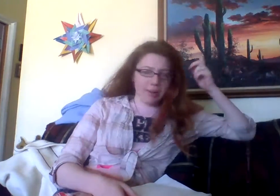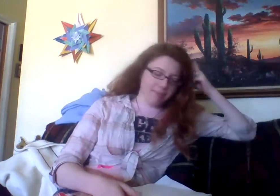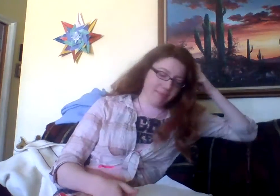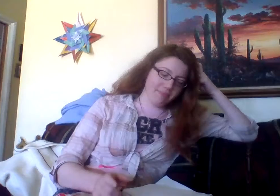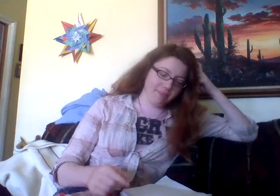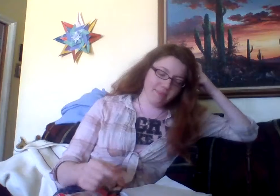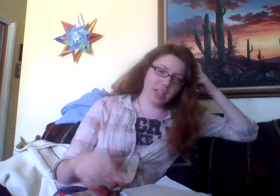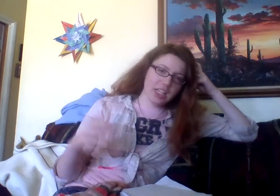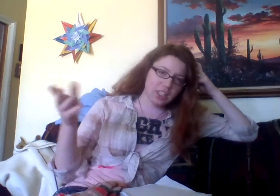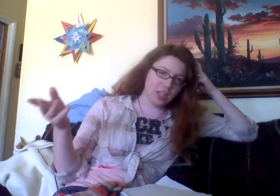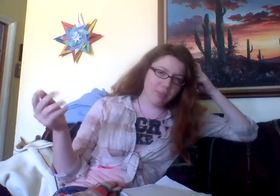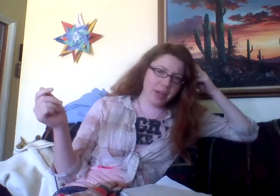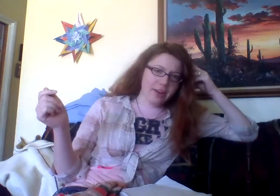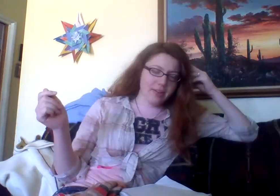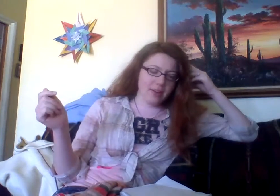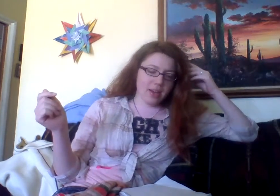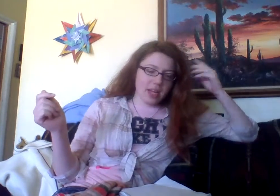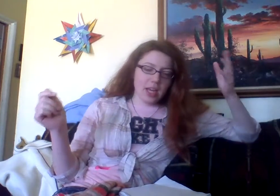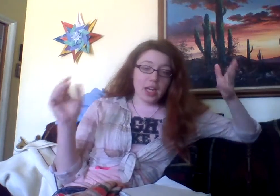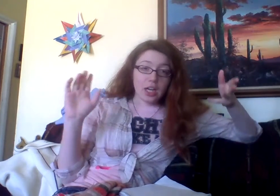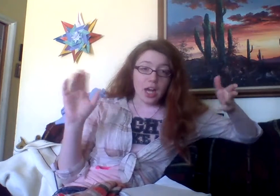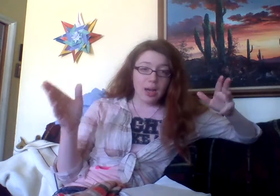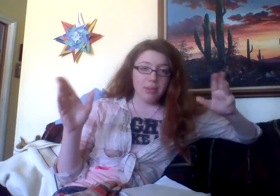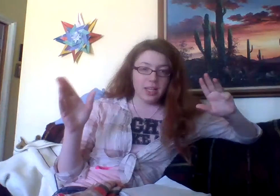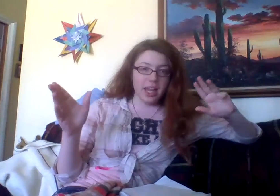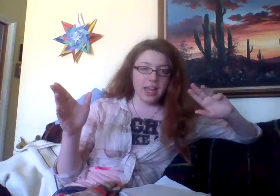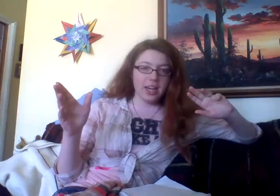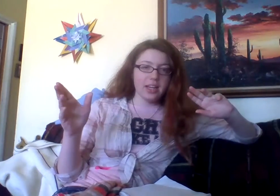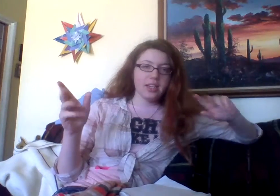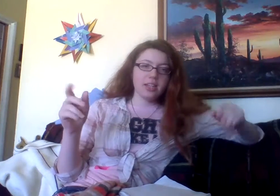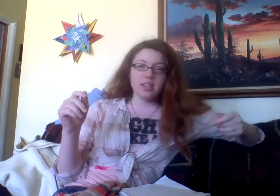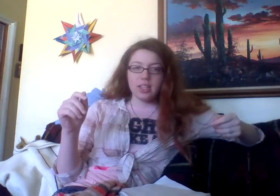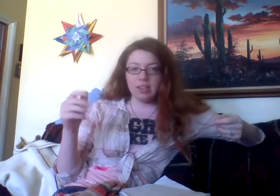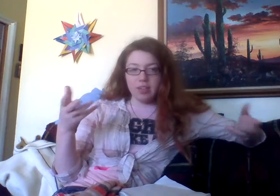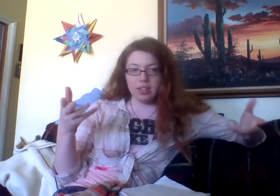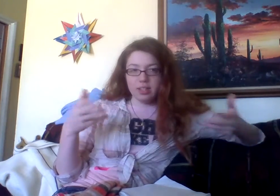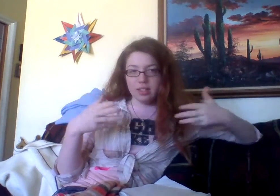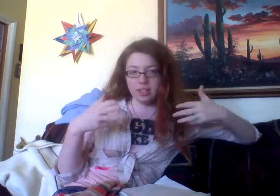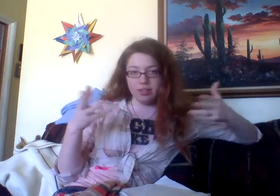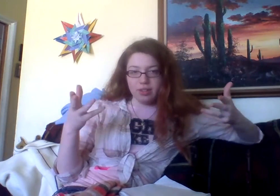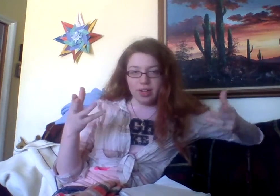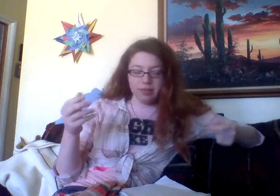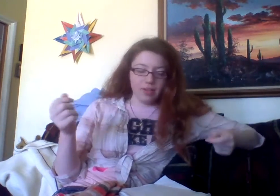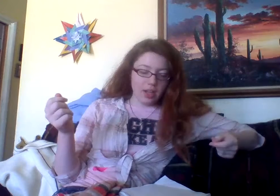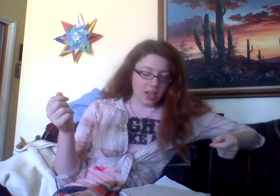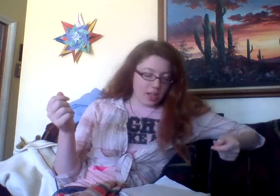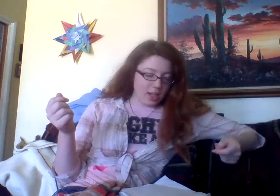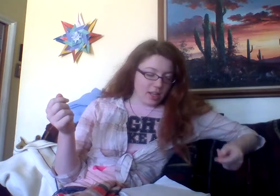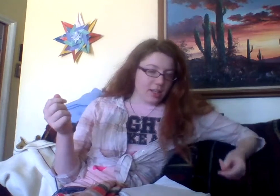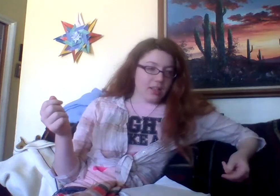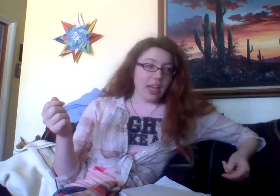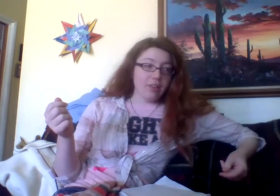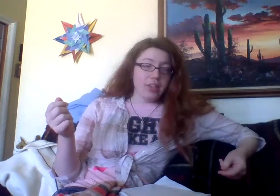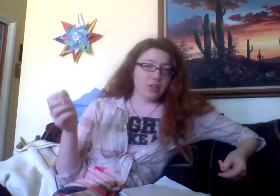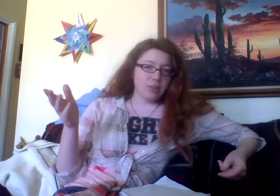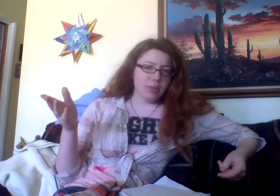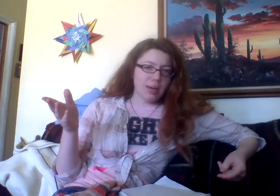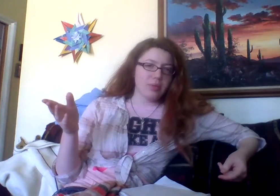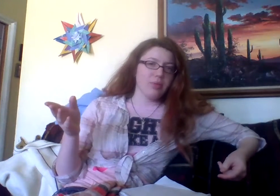um, it's a little bit complicated, even in your native language. Sometimes